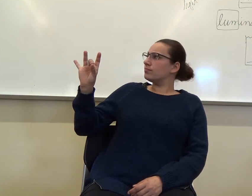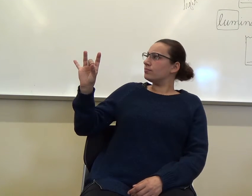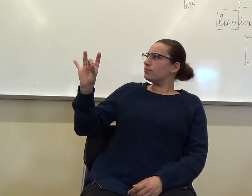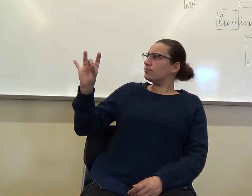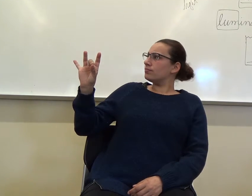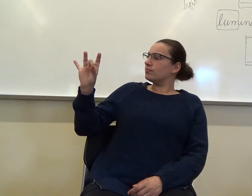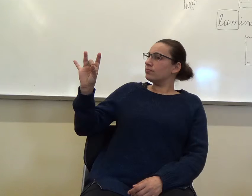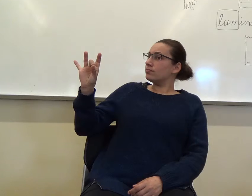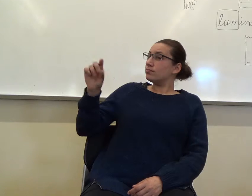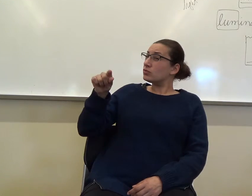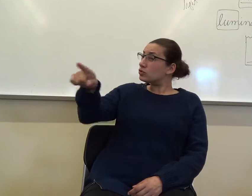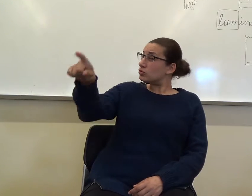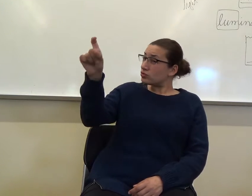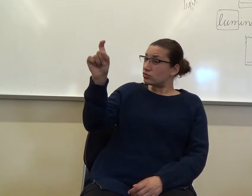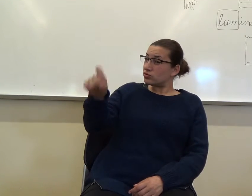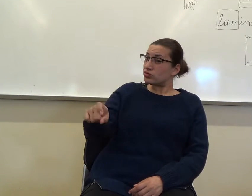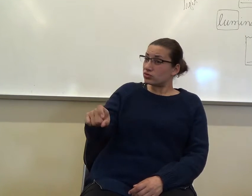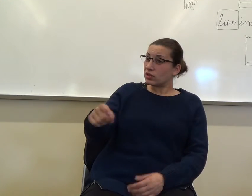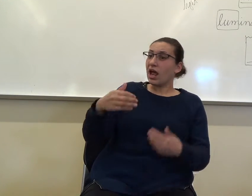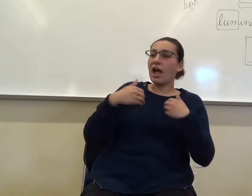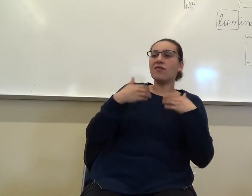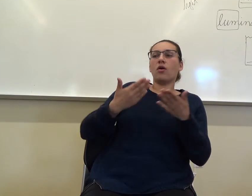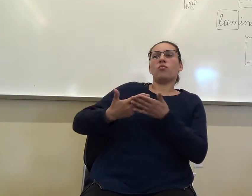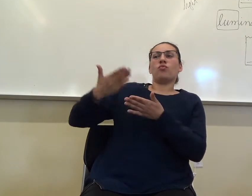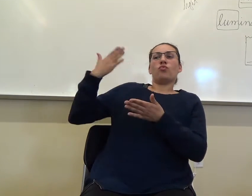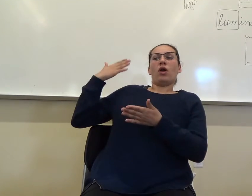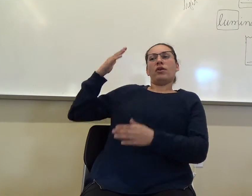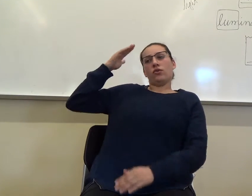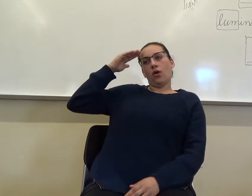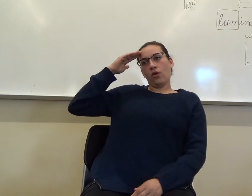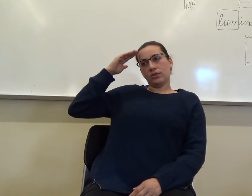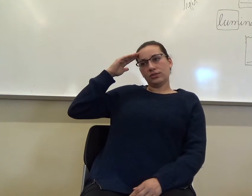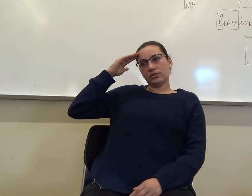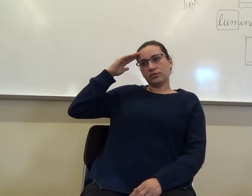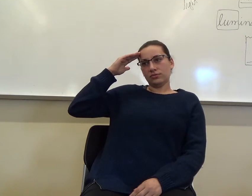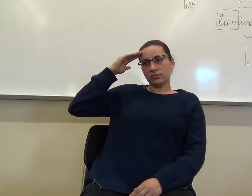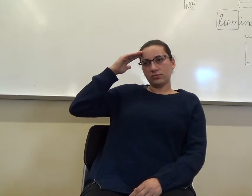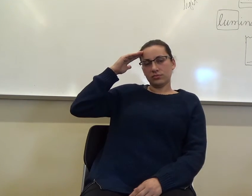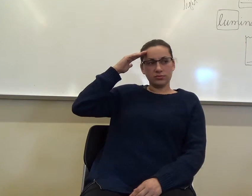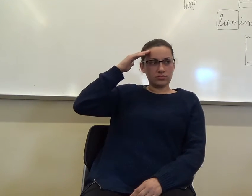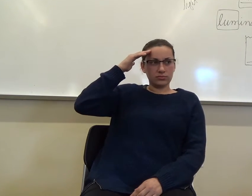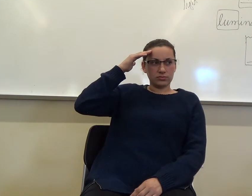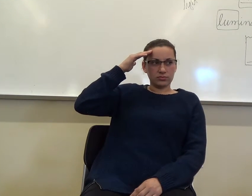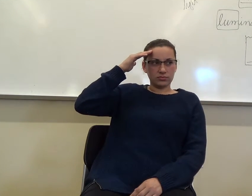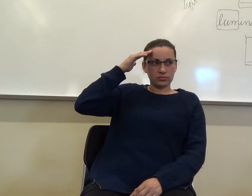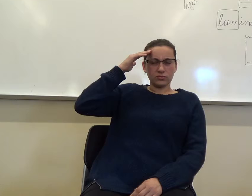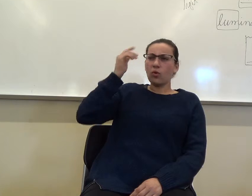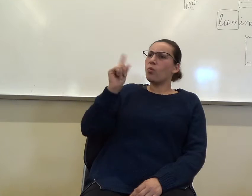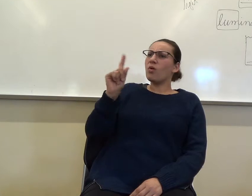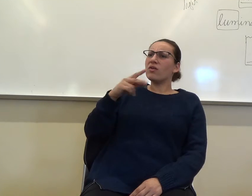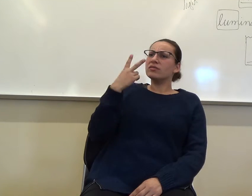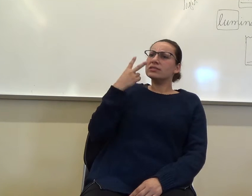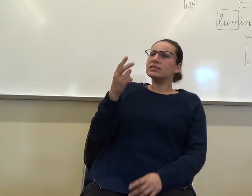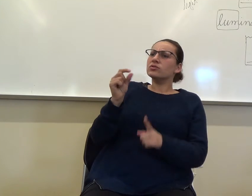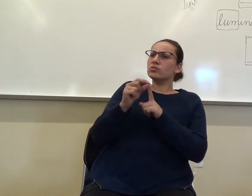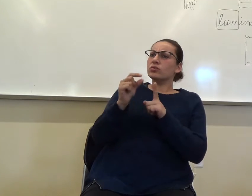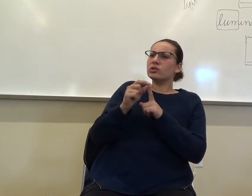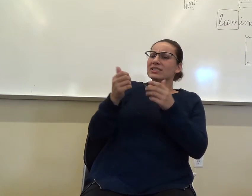You should have prior knowledge of that word. Where have we run across the word segregation?